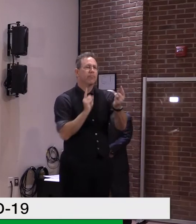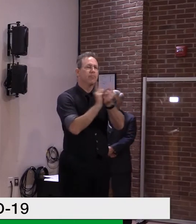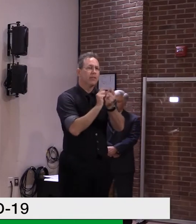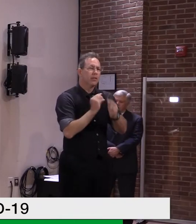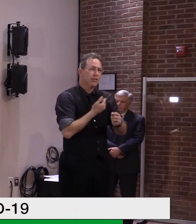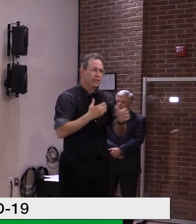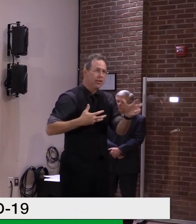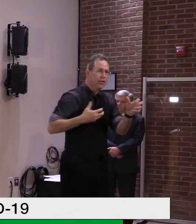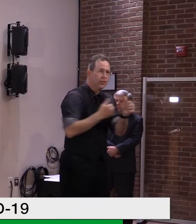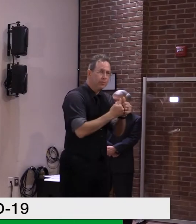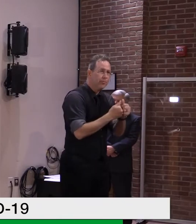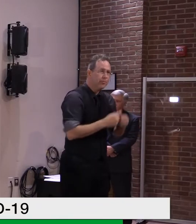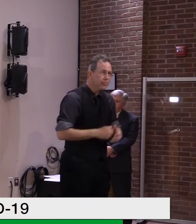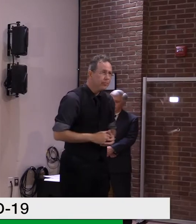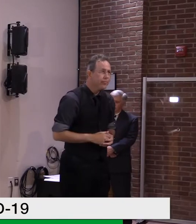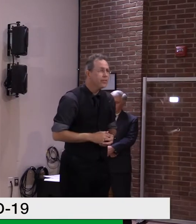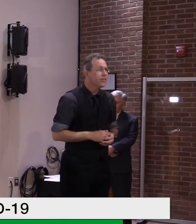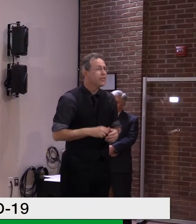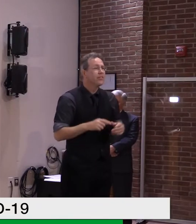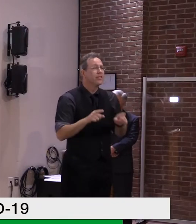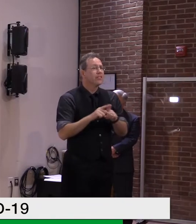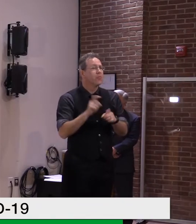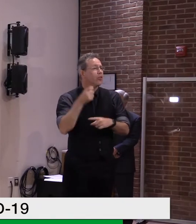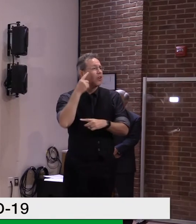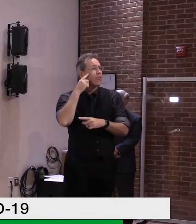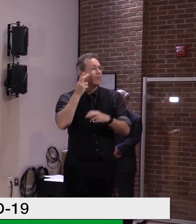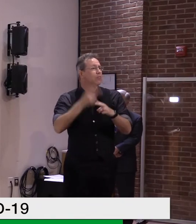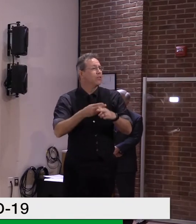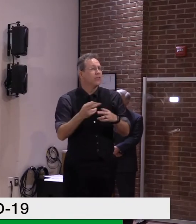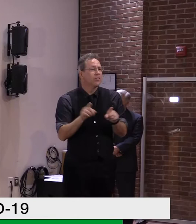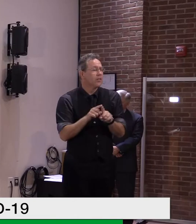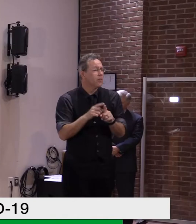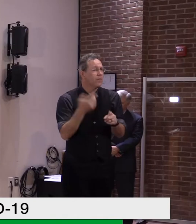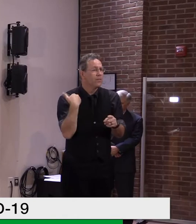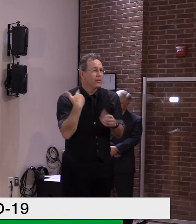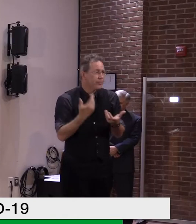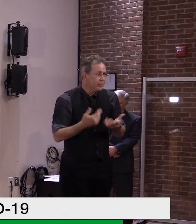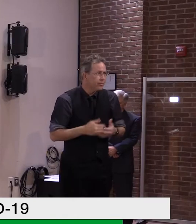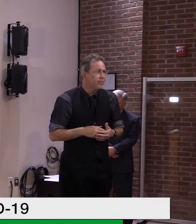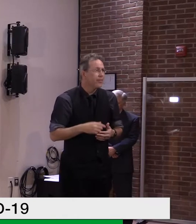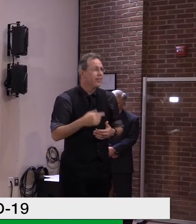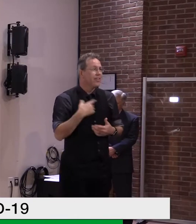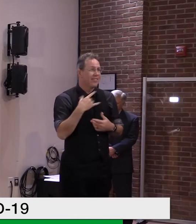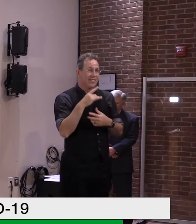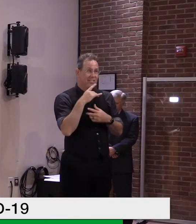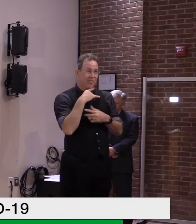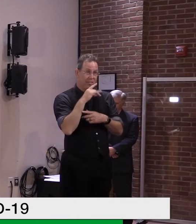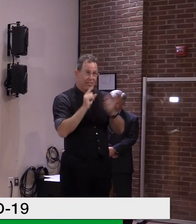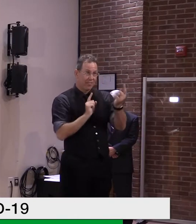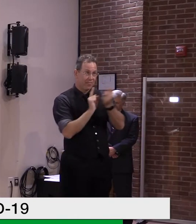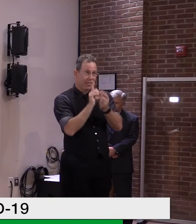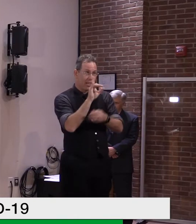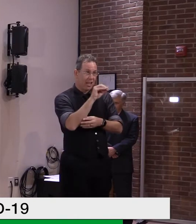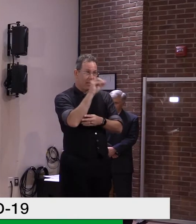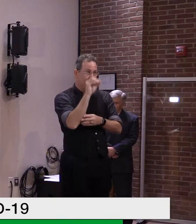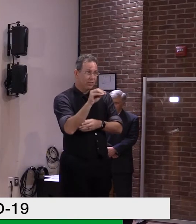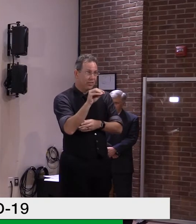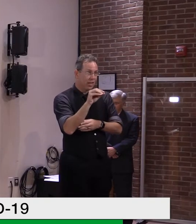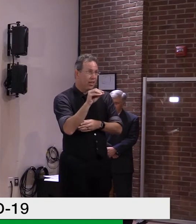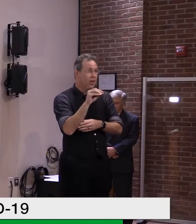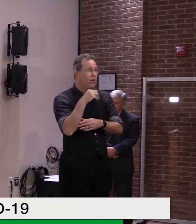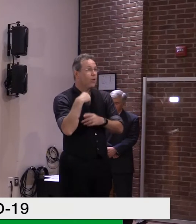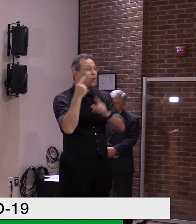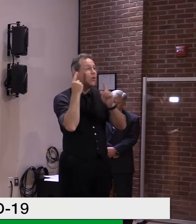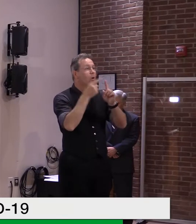alluded to in his overall comments, when we're talking about 80%, we're really looking to the fall and winter and